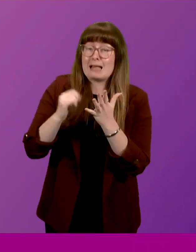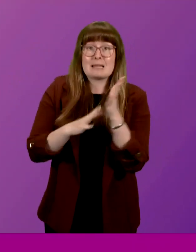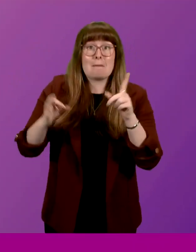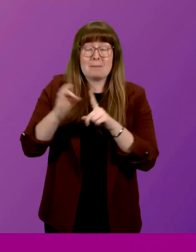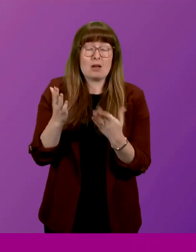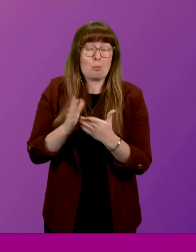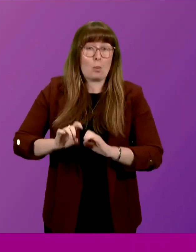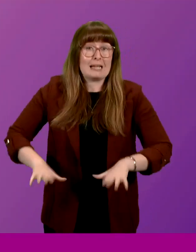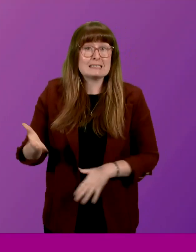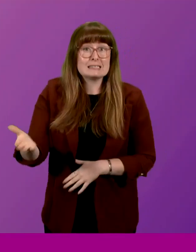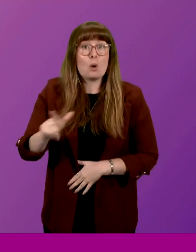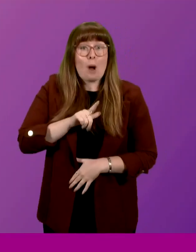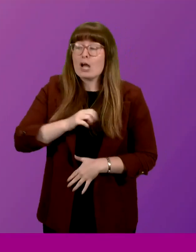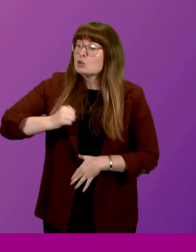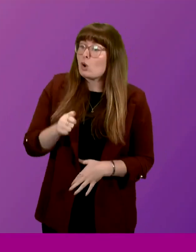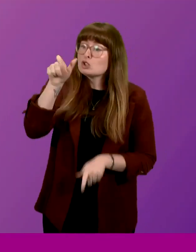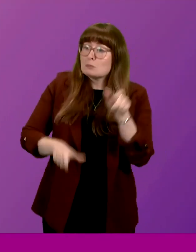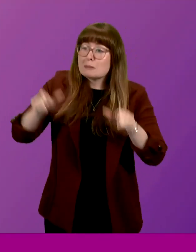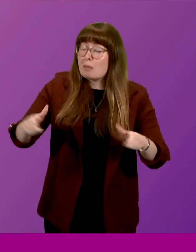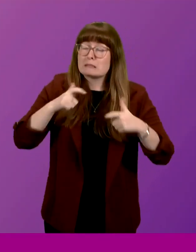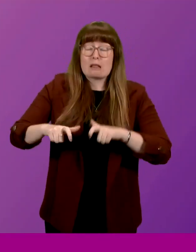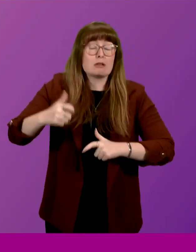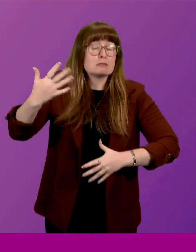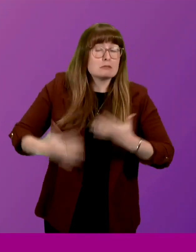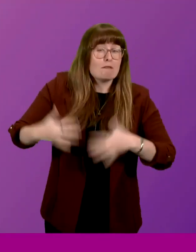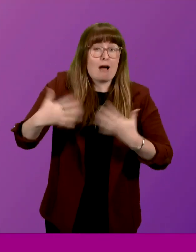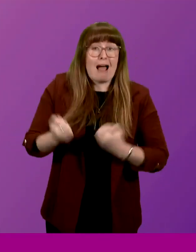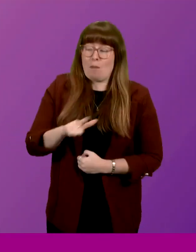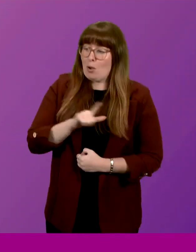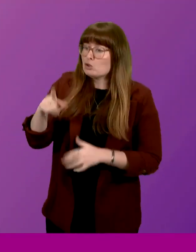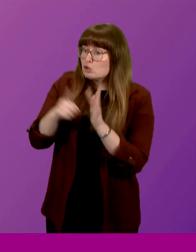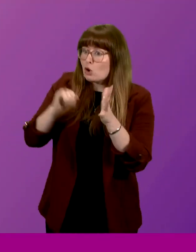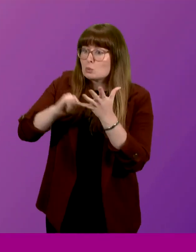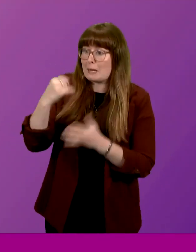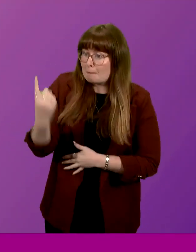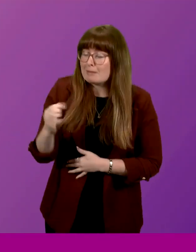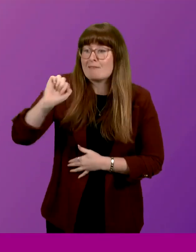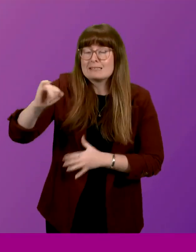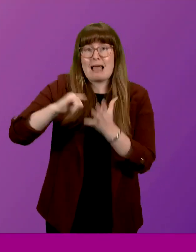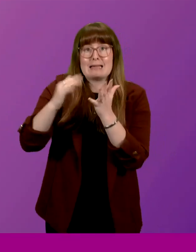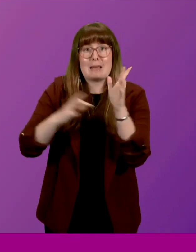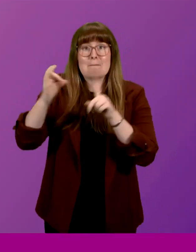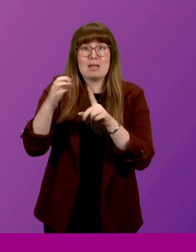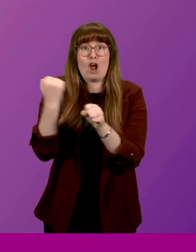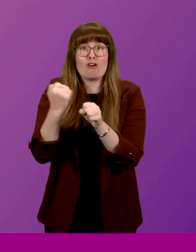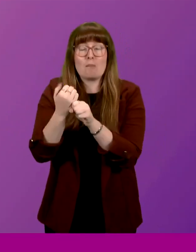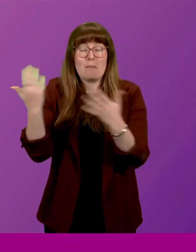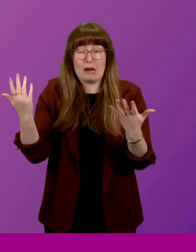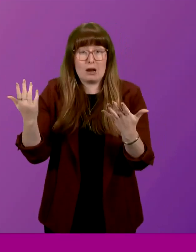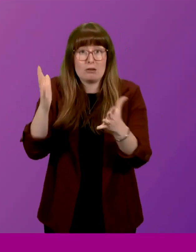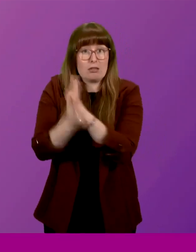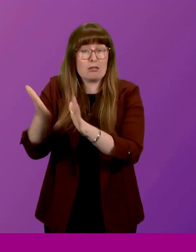wasted it? Why do Scots continue to suffer because of John Swinney and his SNP government's incompetence? First